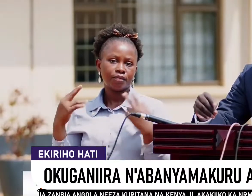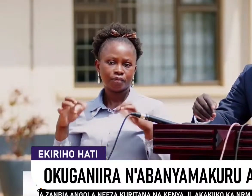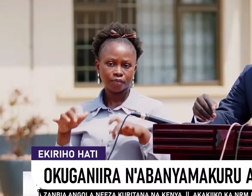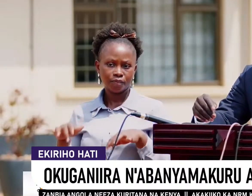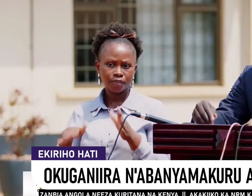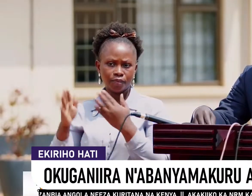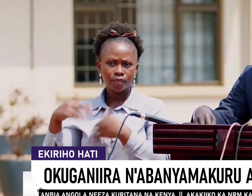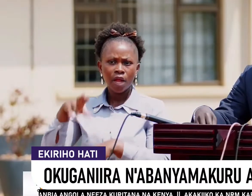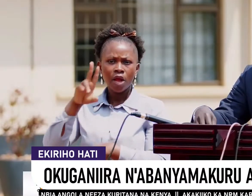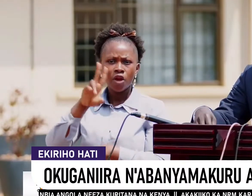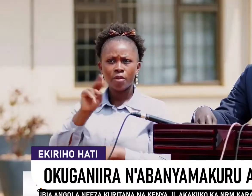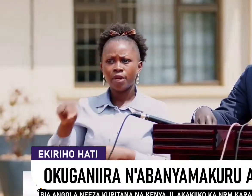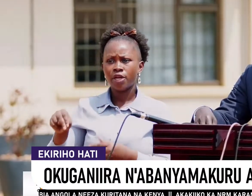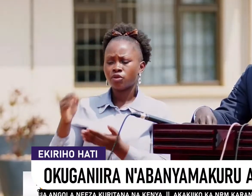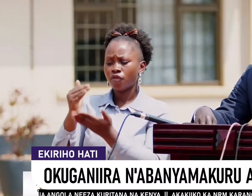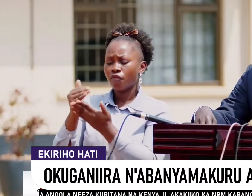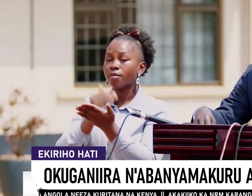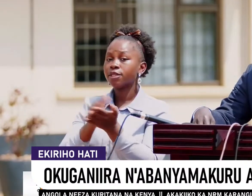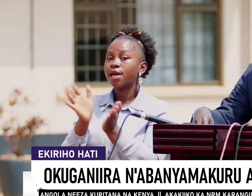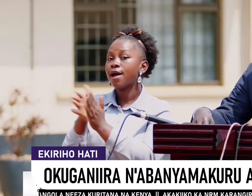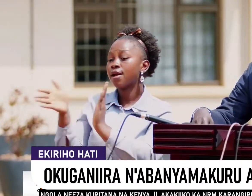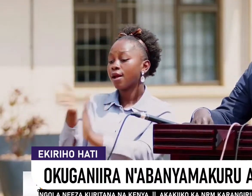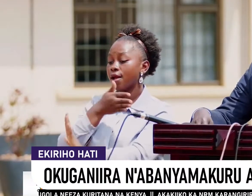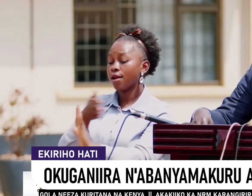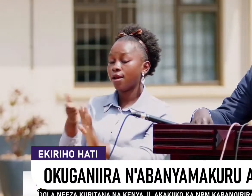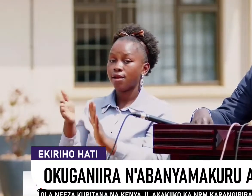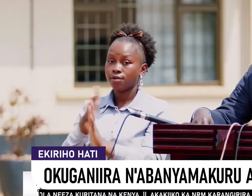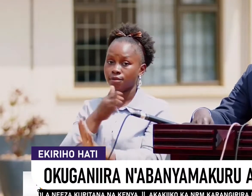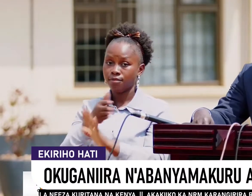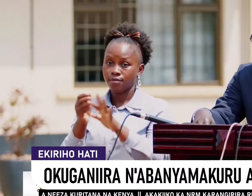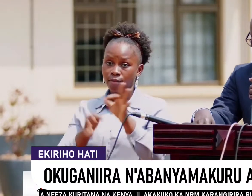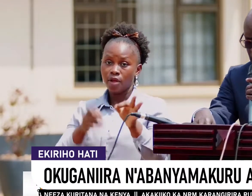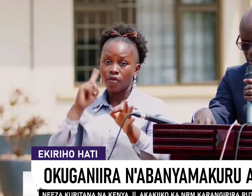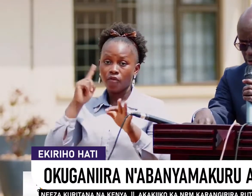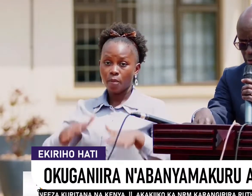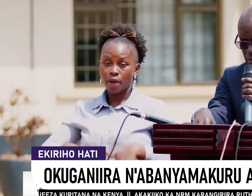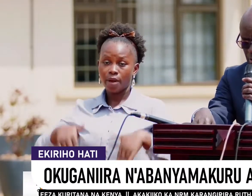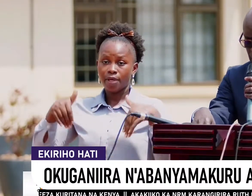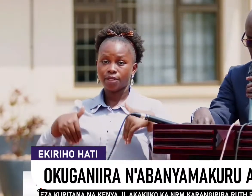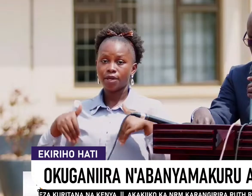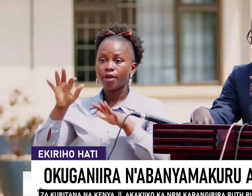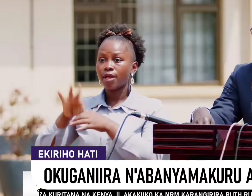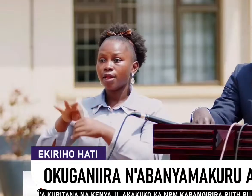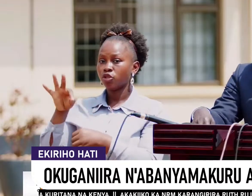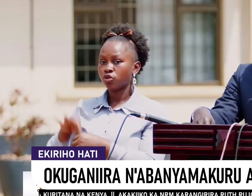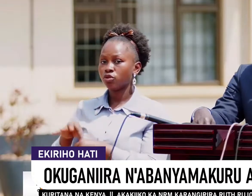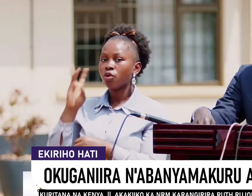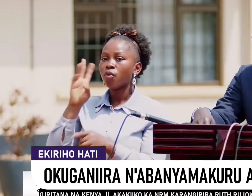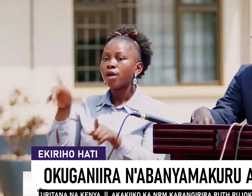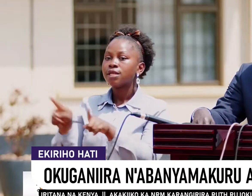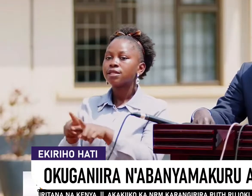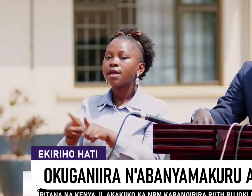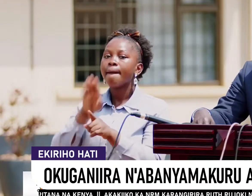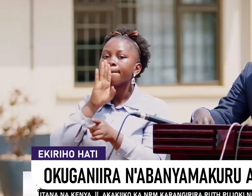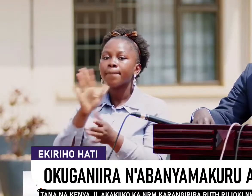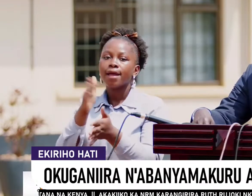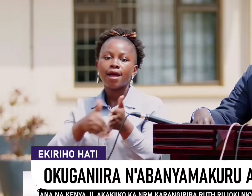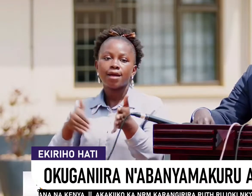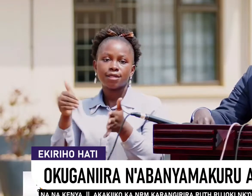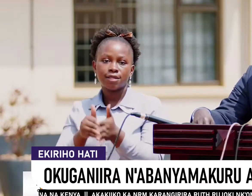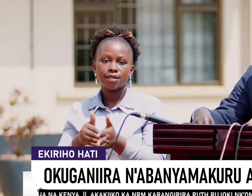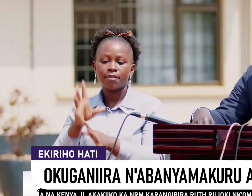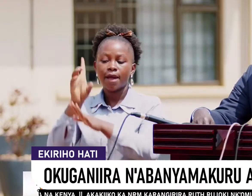The nomination forms and guidelines for parliamentary elections will also be accessed